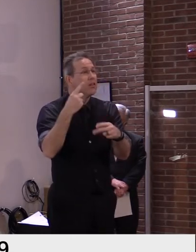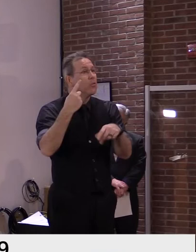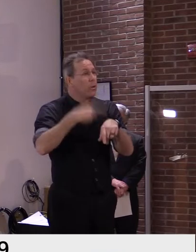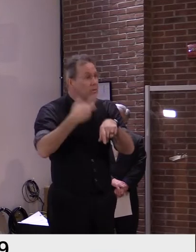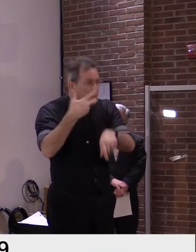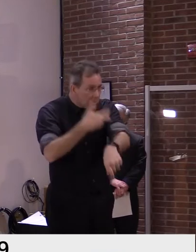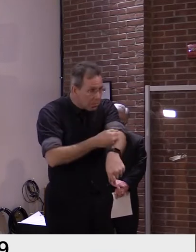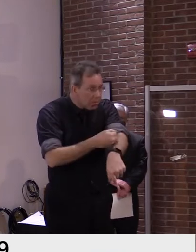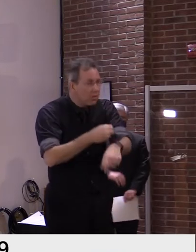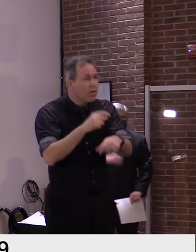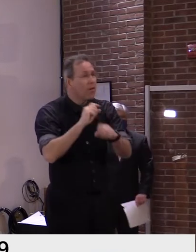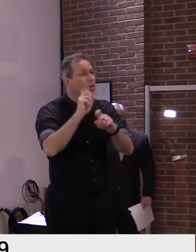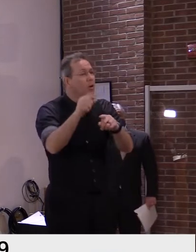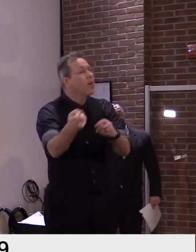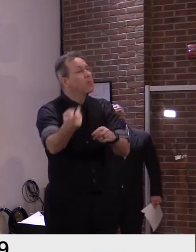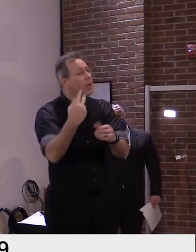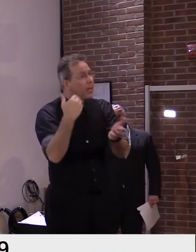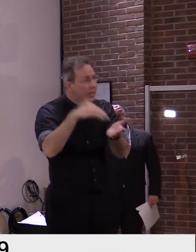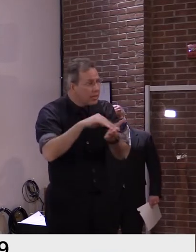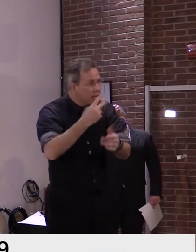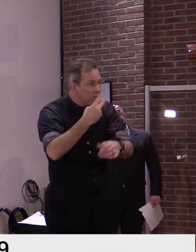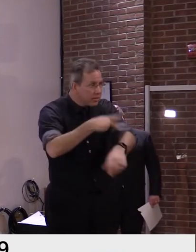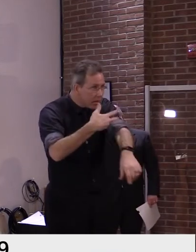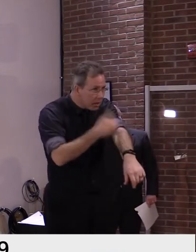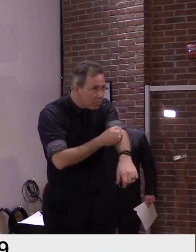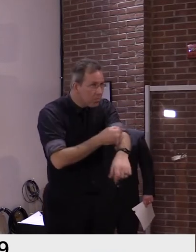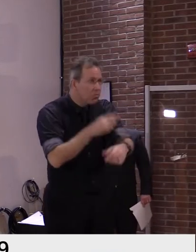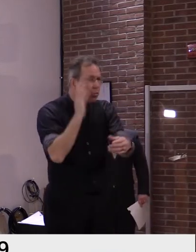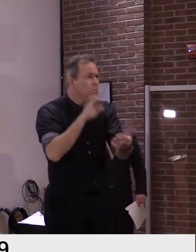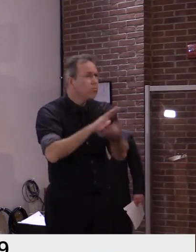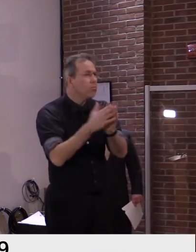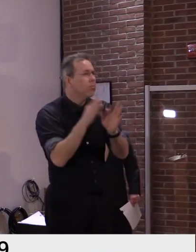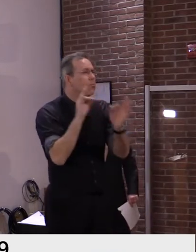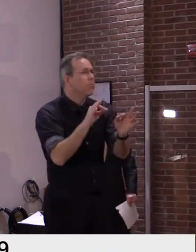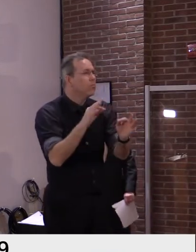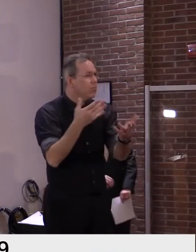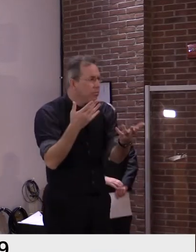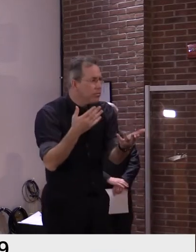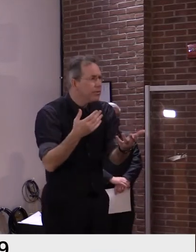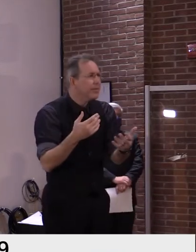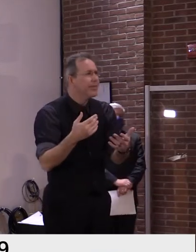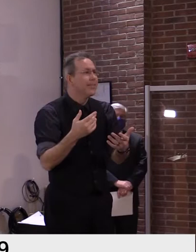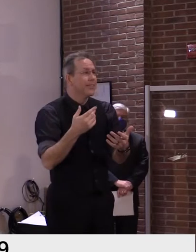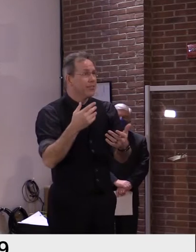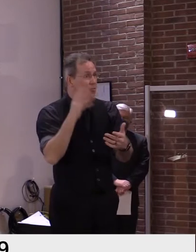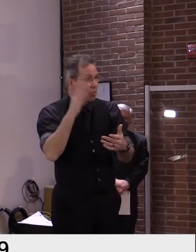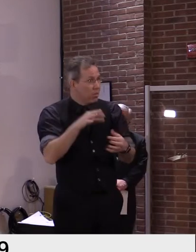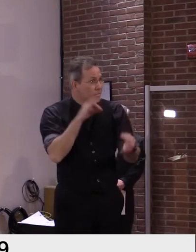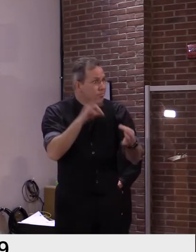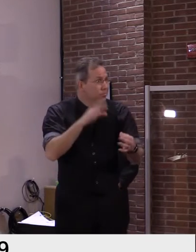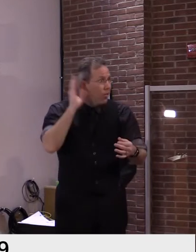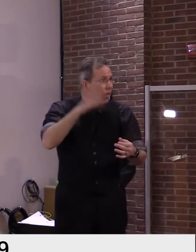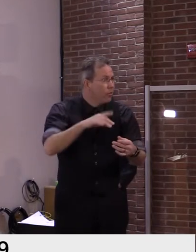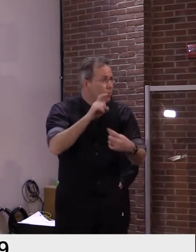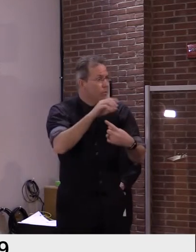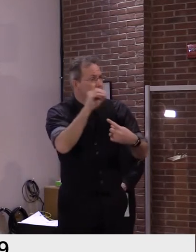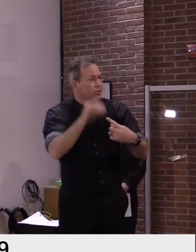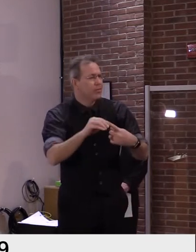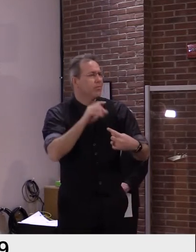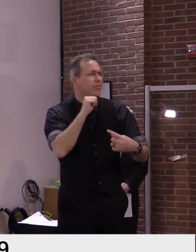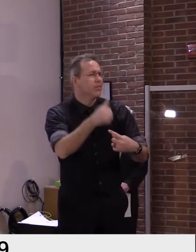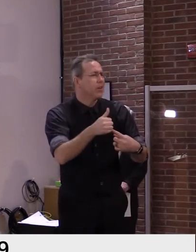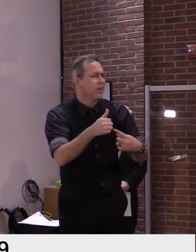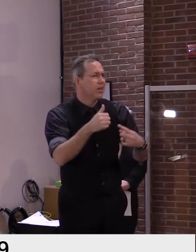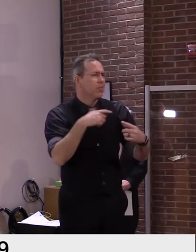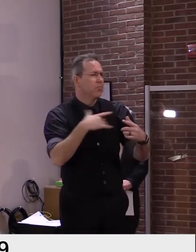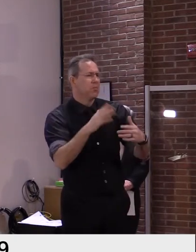with anything we do in healthcare. So there's always going to be people that drop off and don't show back up for their second dose. But I think